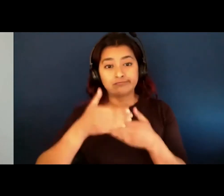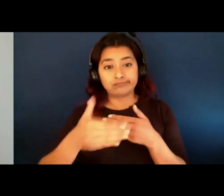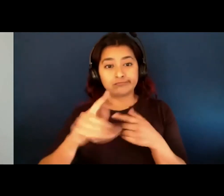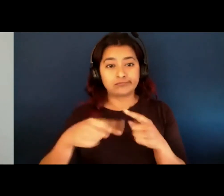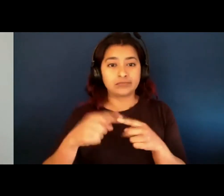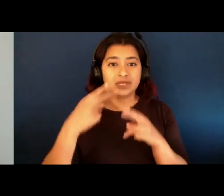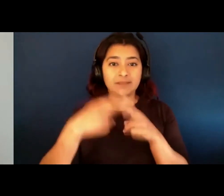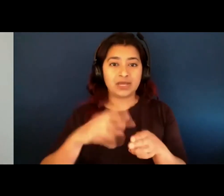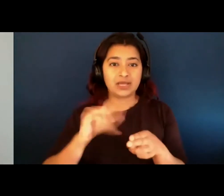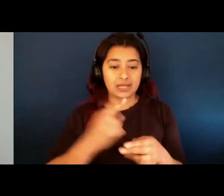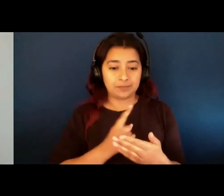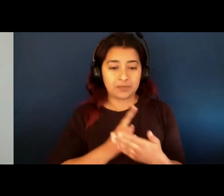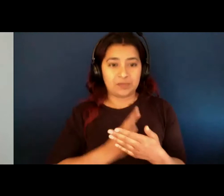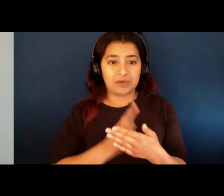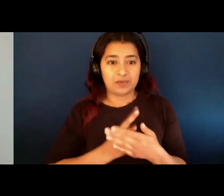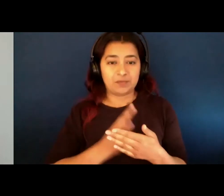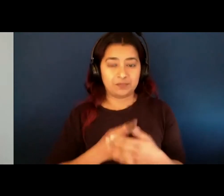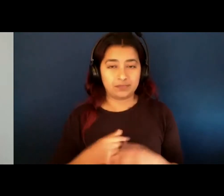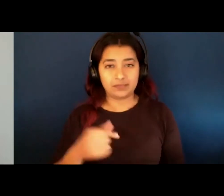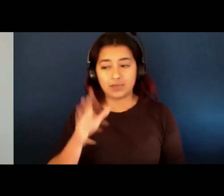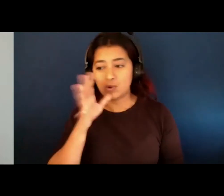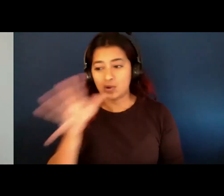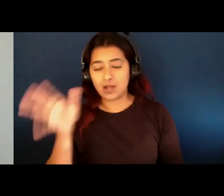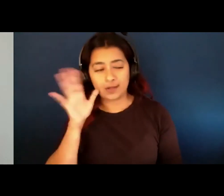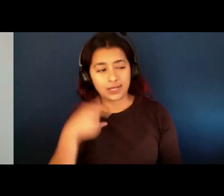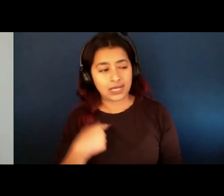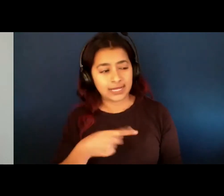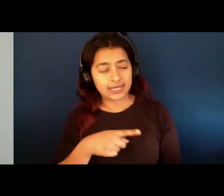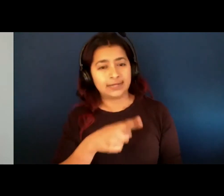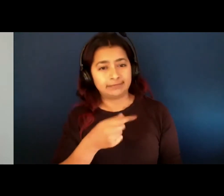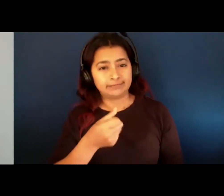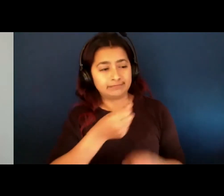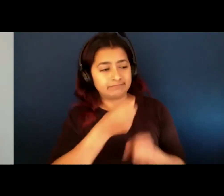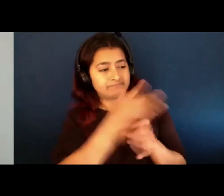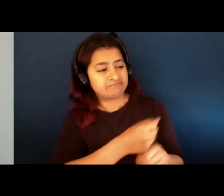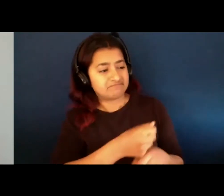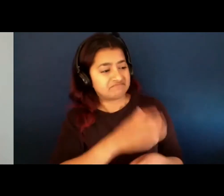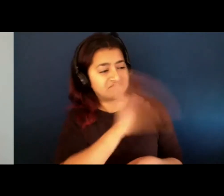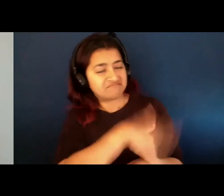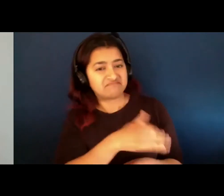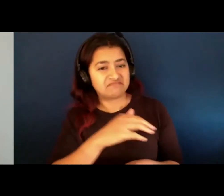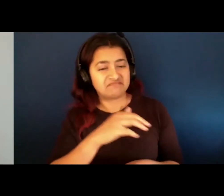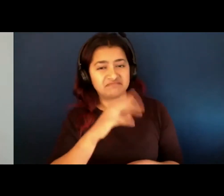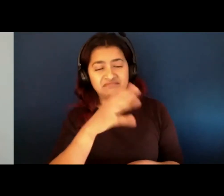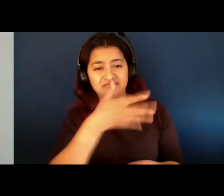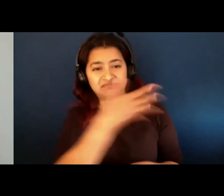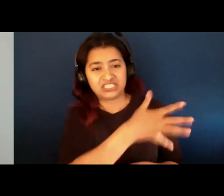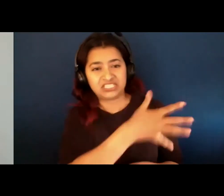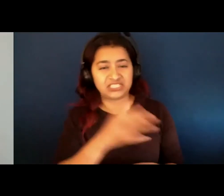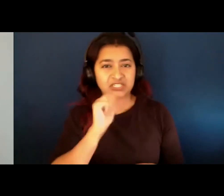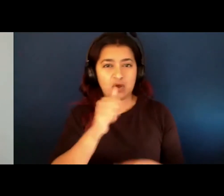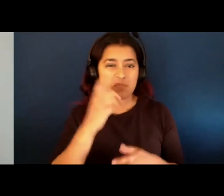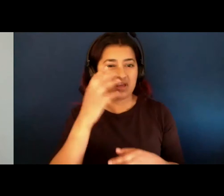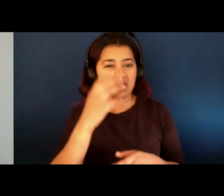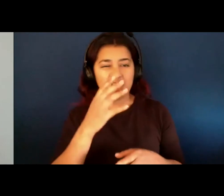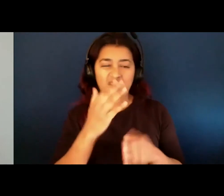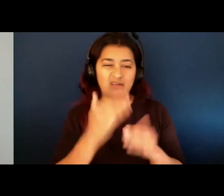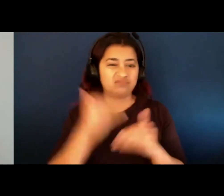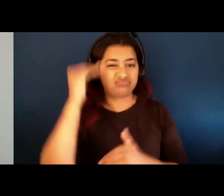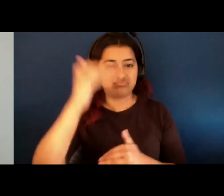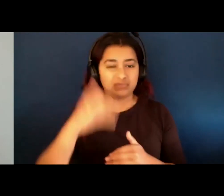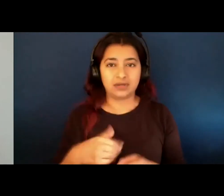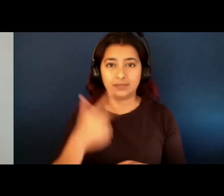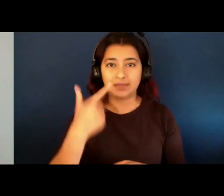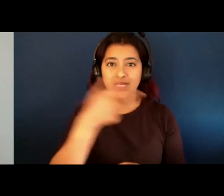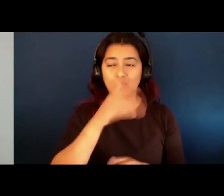the palpitations, grandma would sour and yell, "No seas tan histérica," because Vega was interrupting the